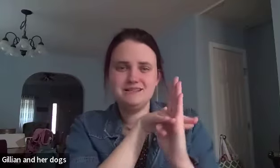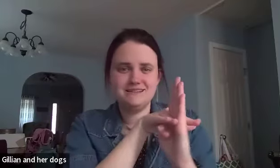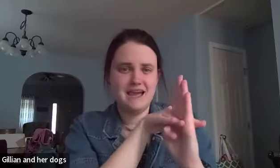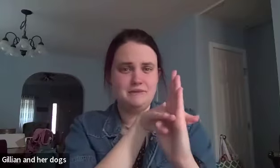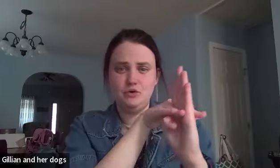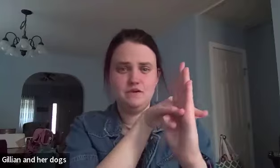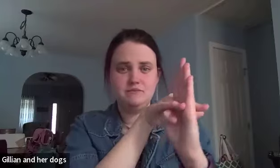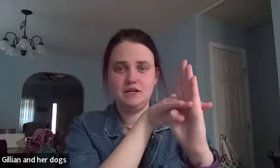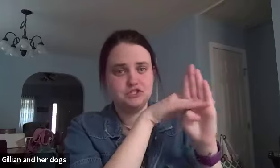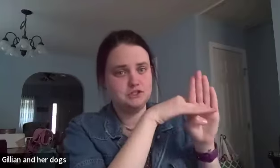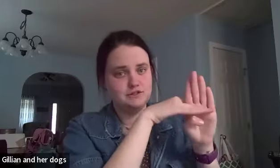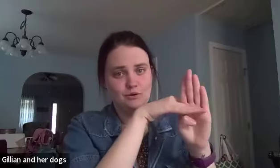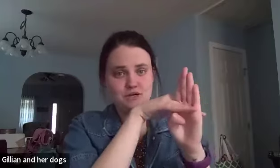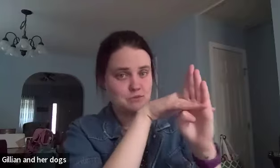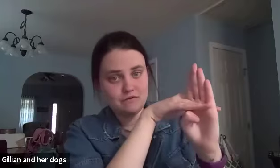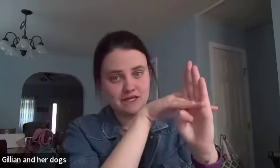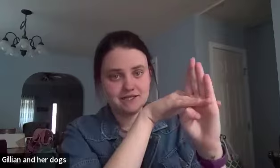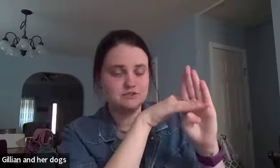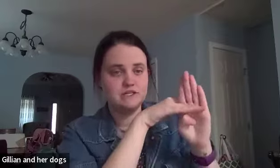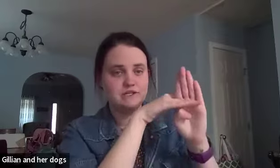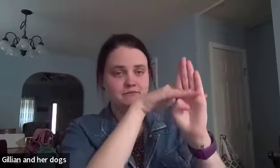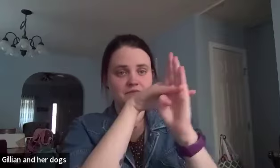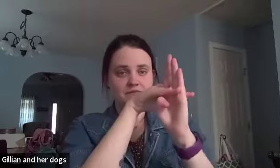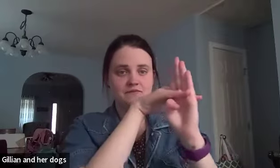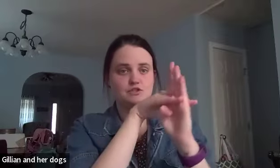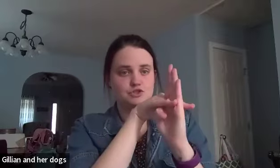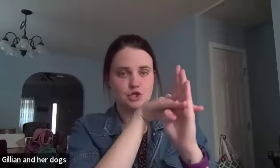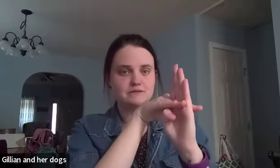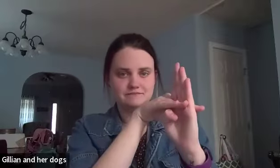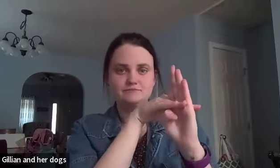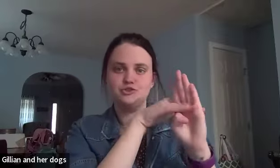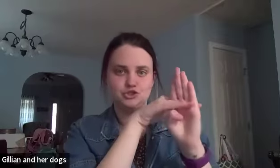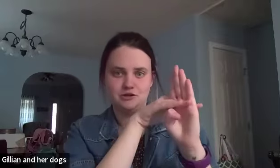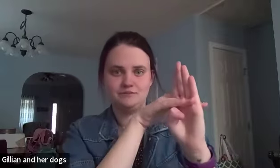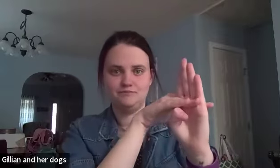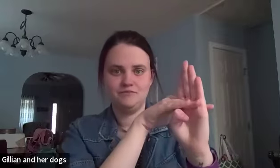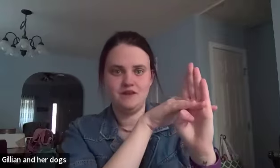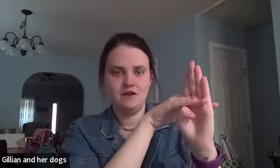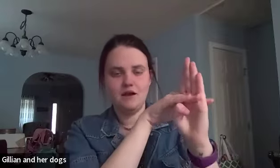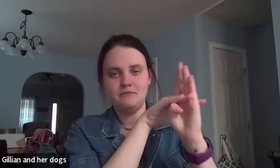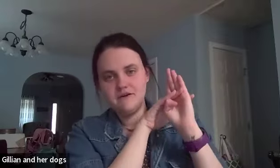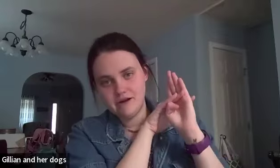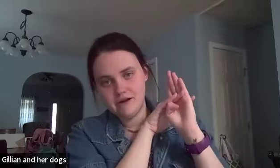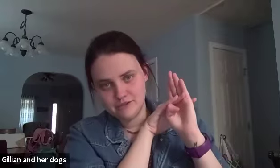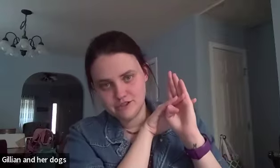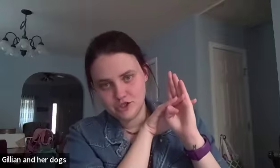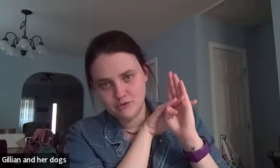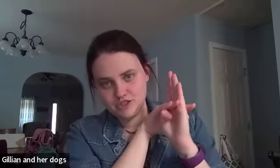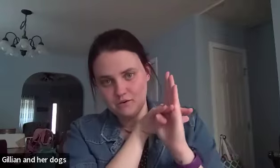always like to add it moving because sharks are always moving, sort of deal. So shark. Shark. My favorite animal is a shark, which is why